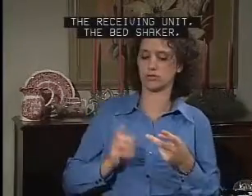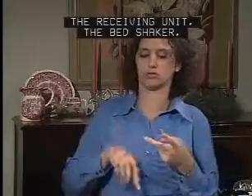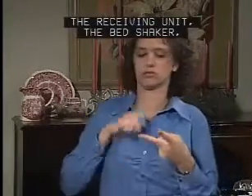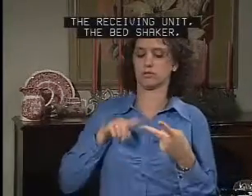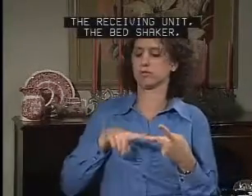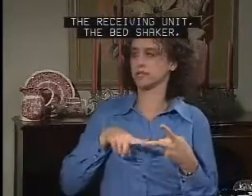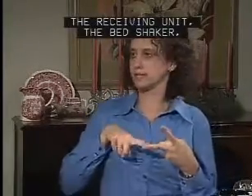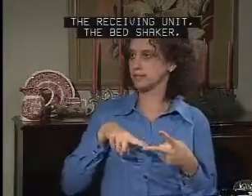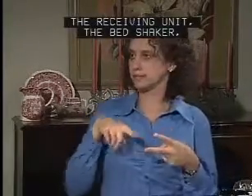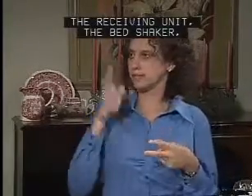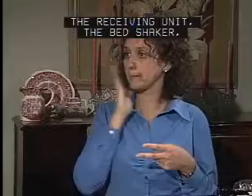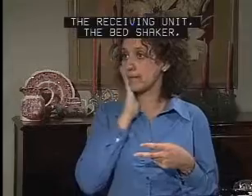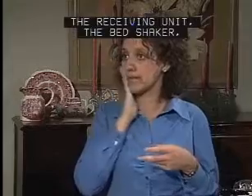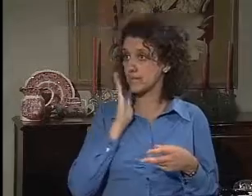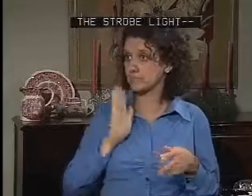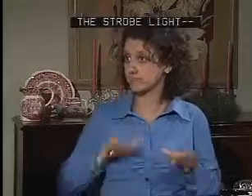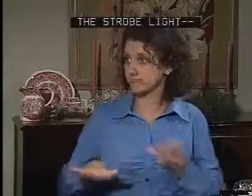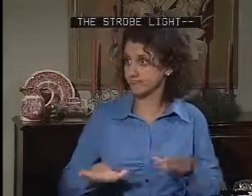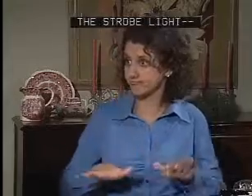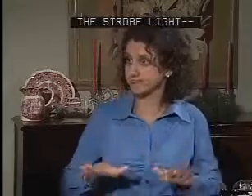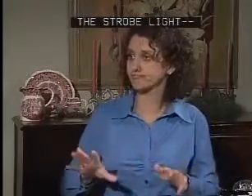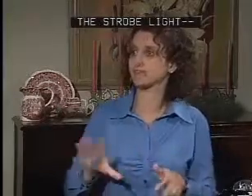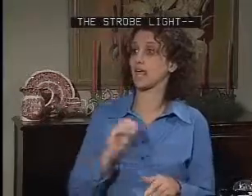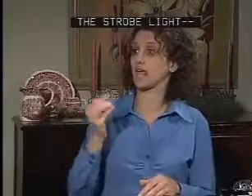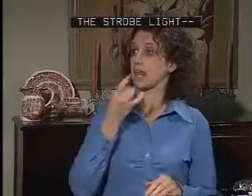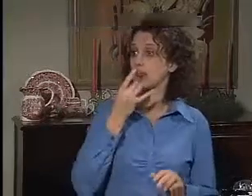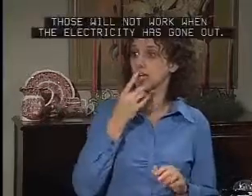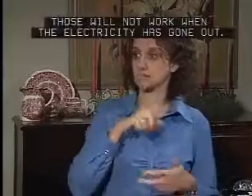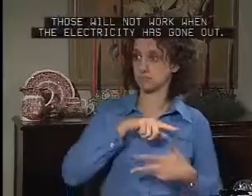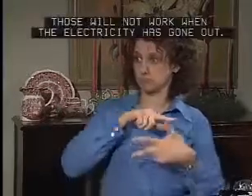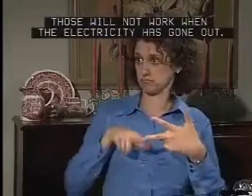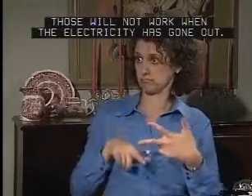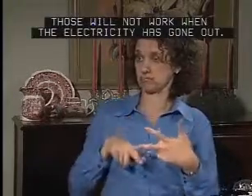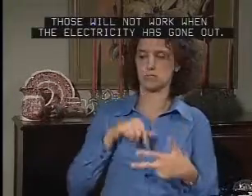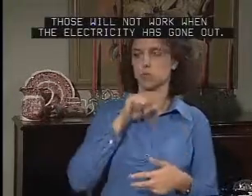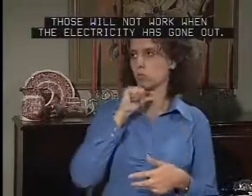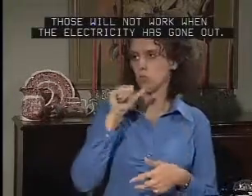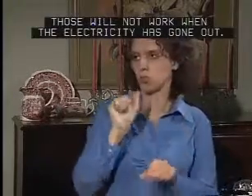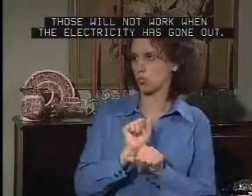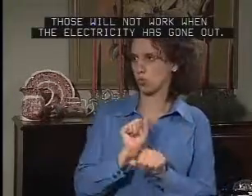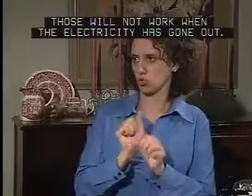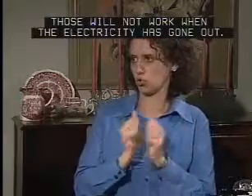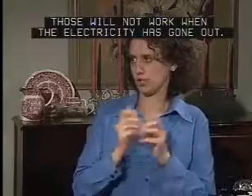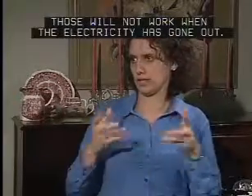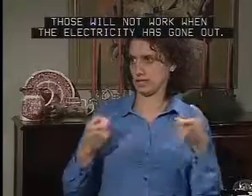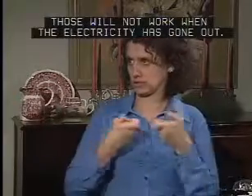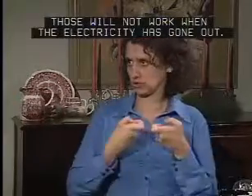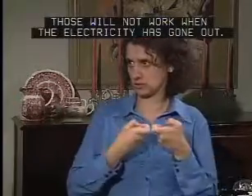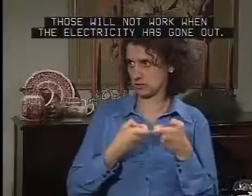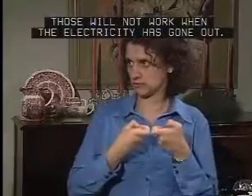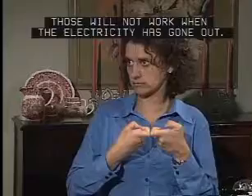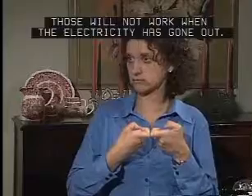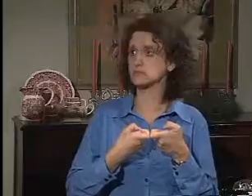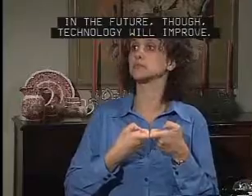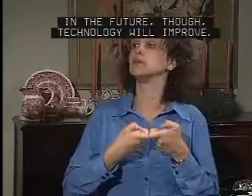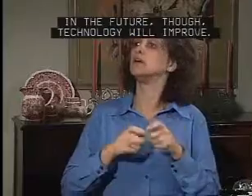bed shaker with the strobe light, those will not work when the electricity has gone out. In the future,